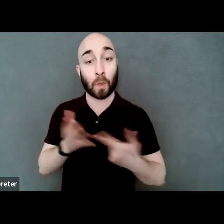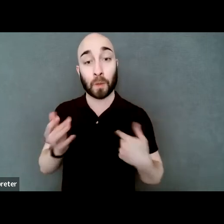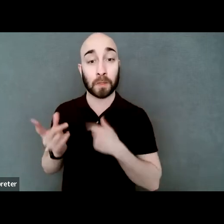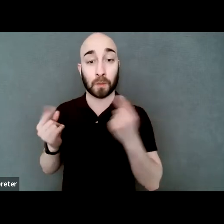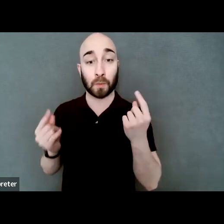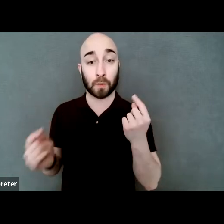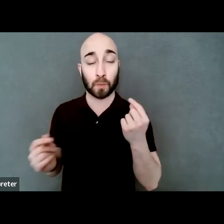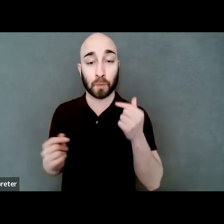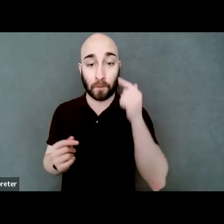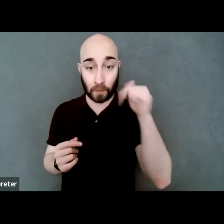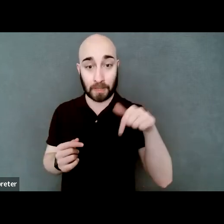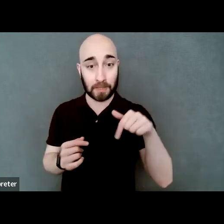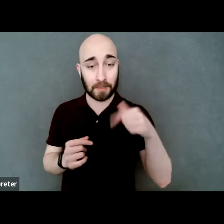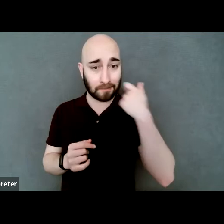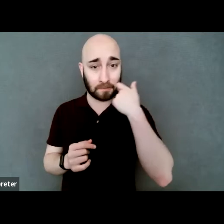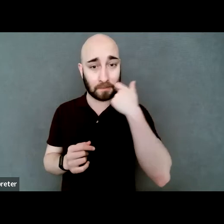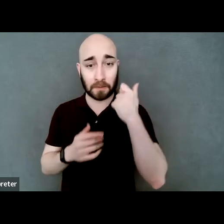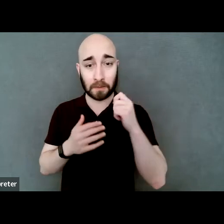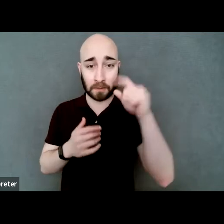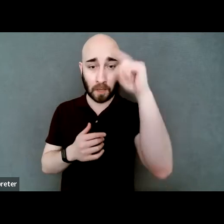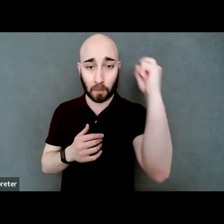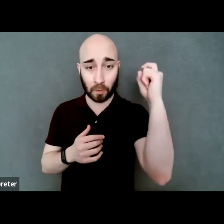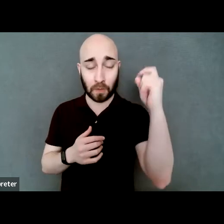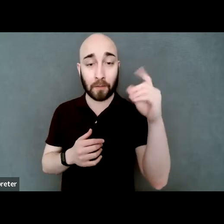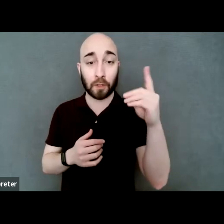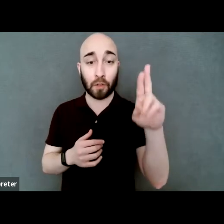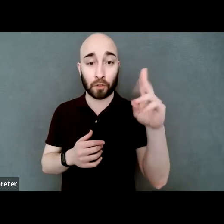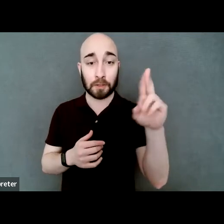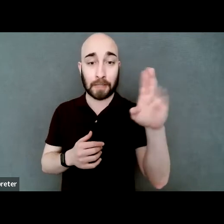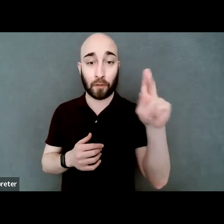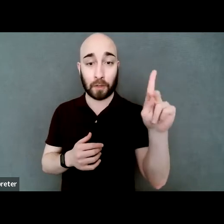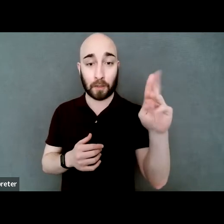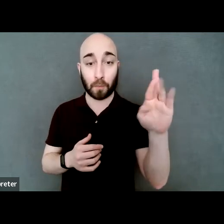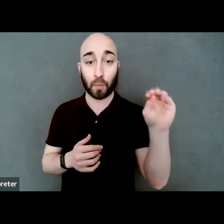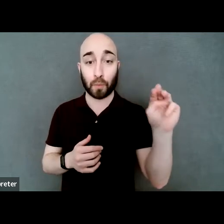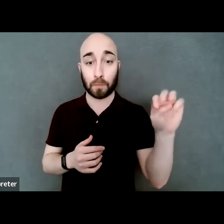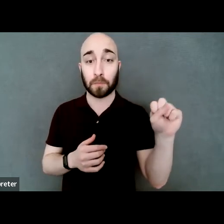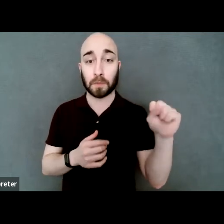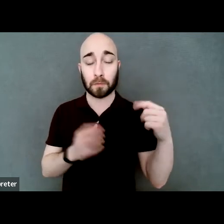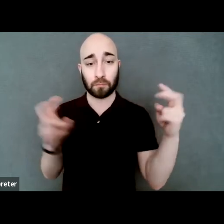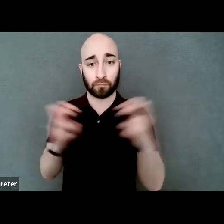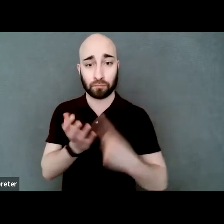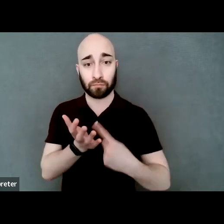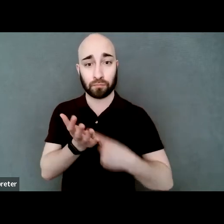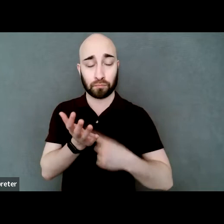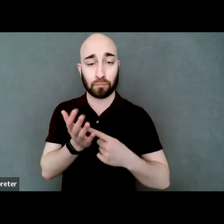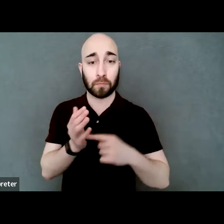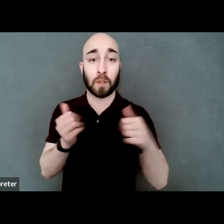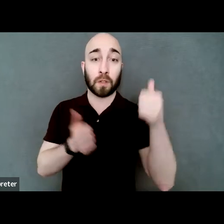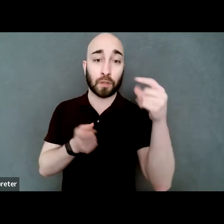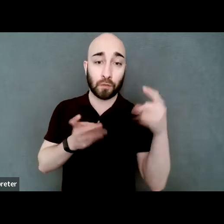in this past summer, we had Dr. Derek Brooms come by and meet with our student services councils. That's all the directors as well as